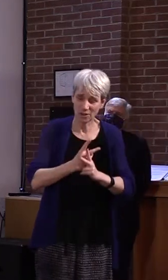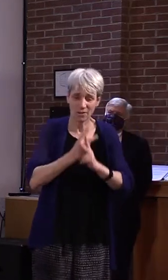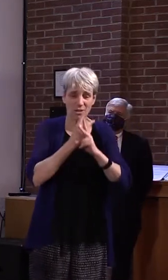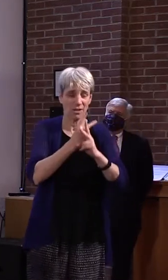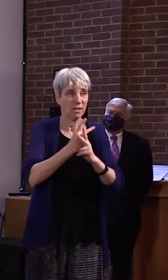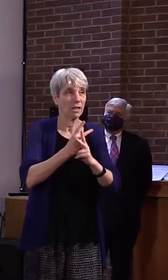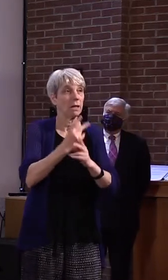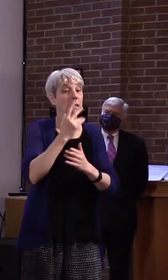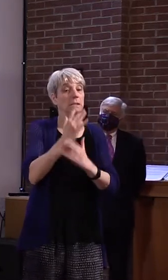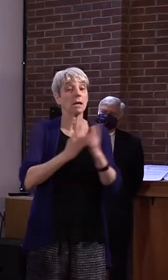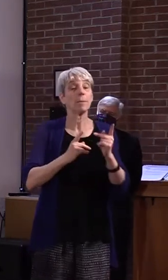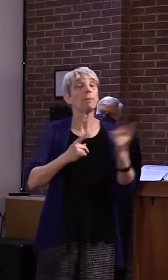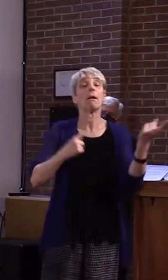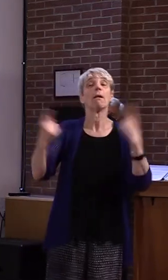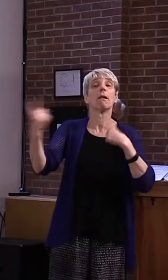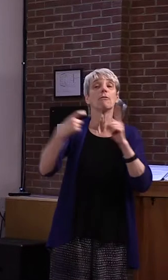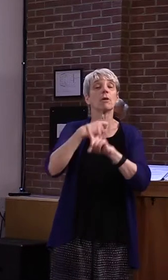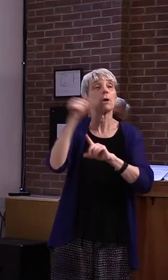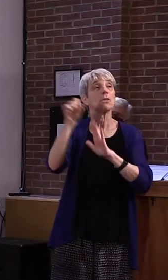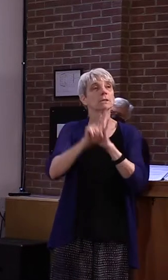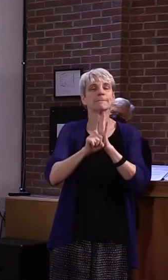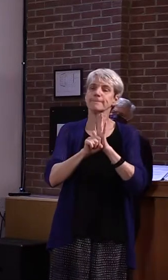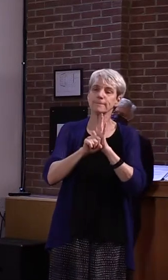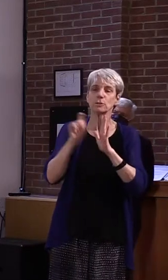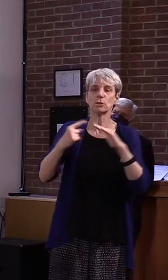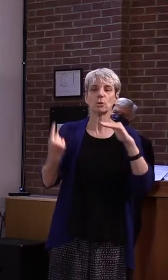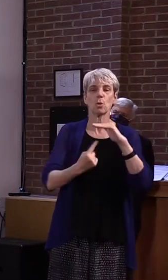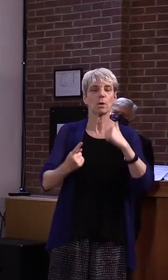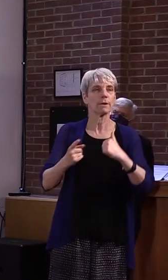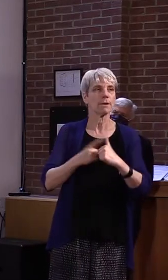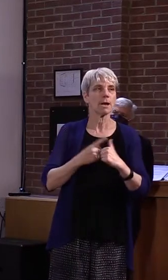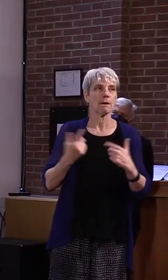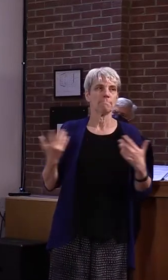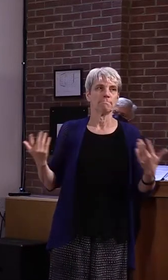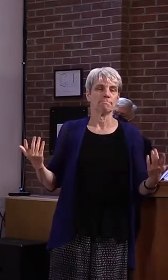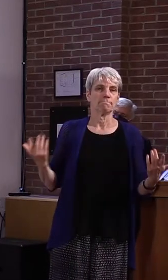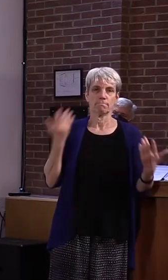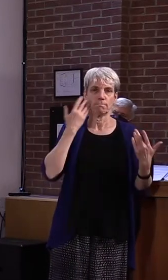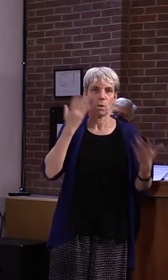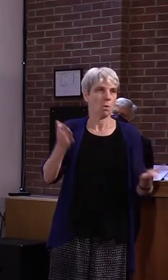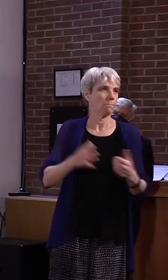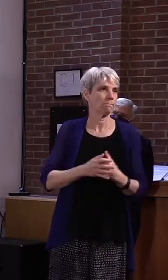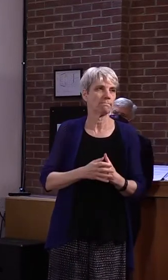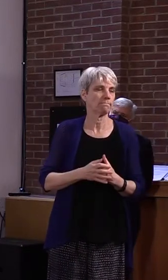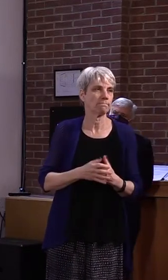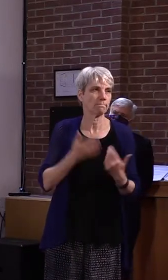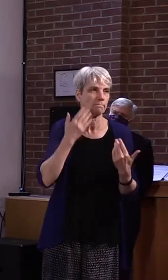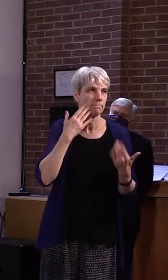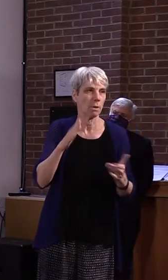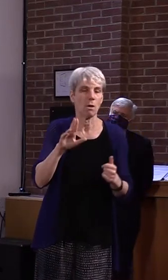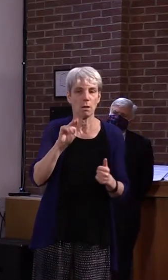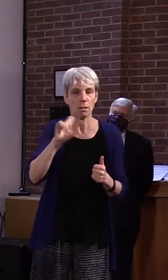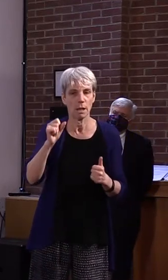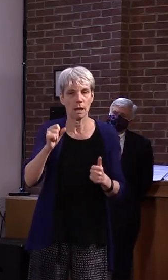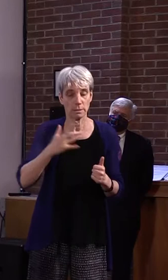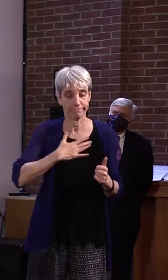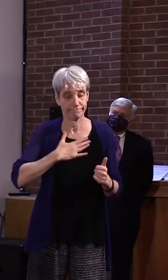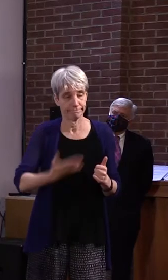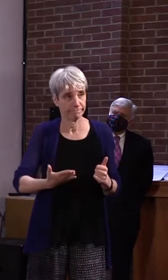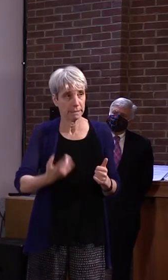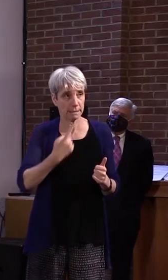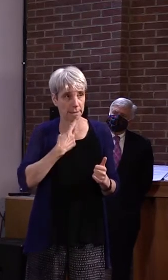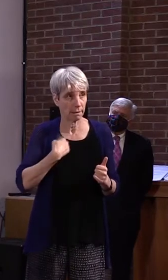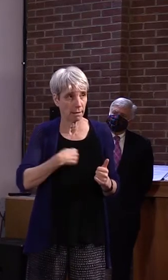were supposed to be quarantining and not? I don't think we're going to know that unless they directly